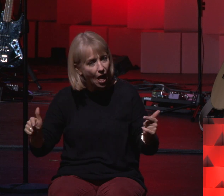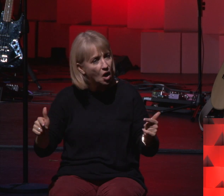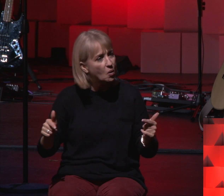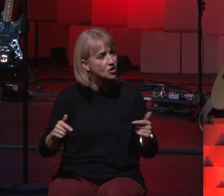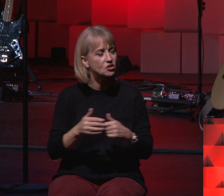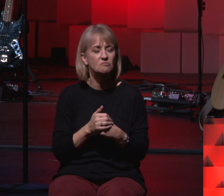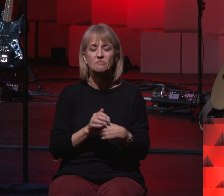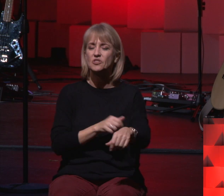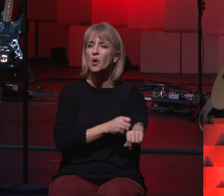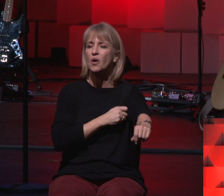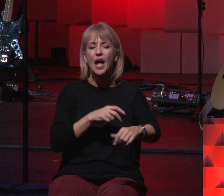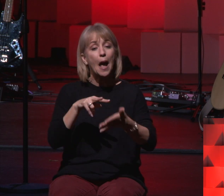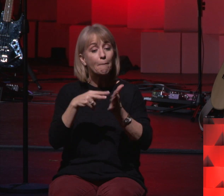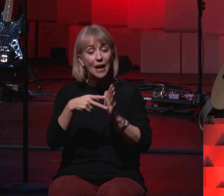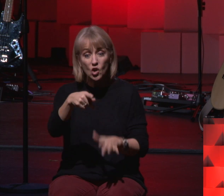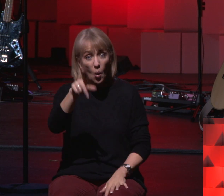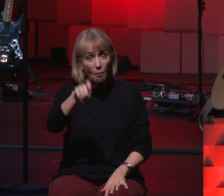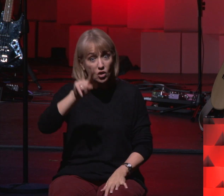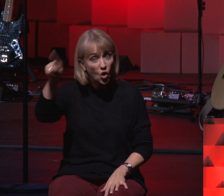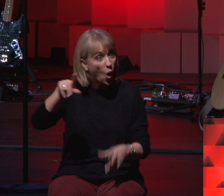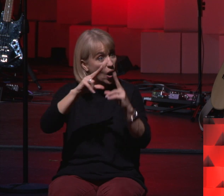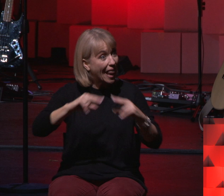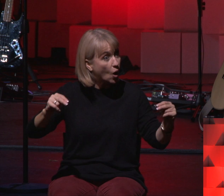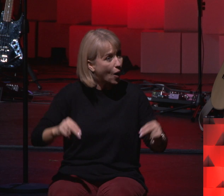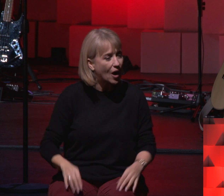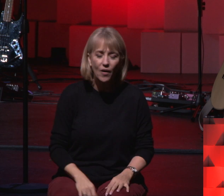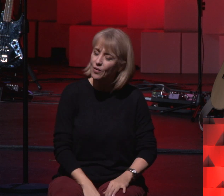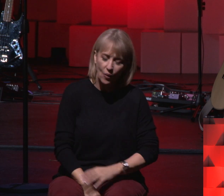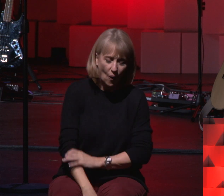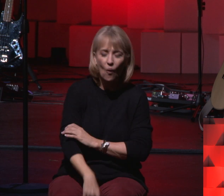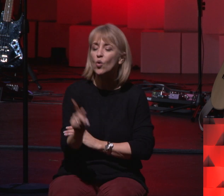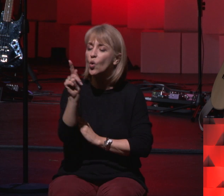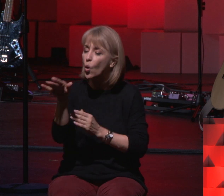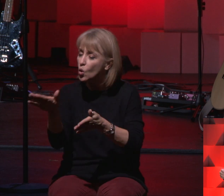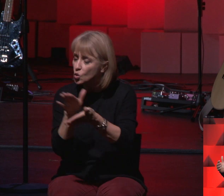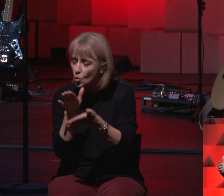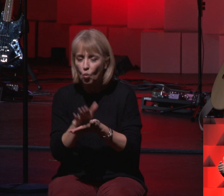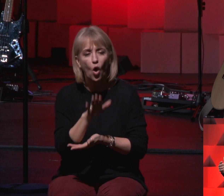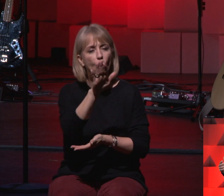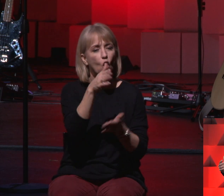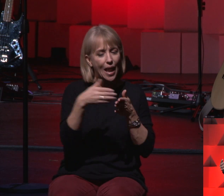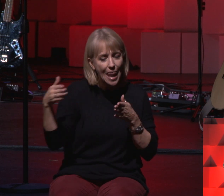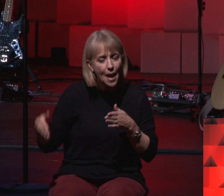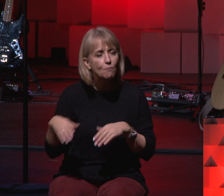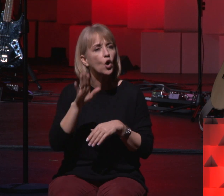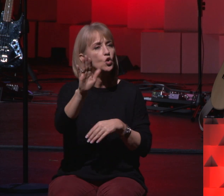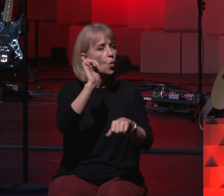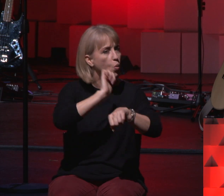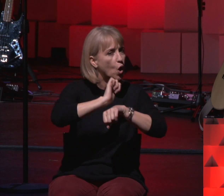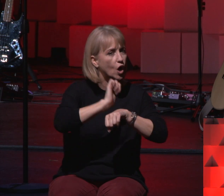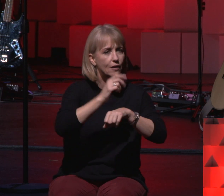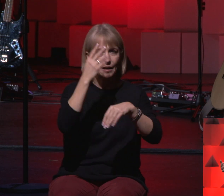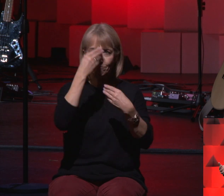Nicaragua. It means you go to your school. It means you go to your neighborhood. It goes where you work. And you find those who